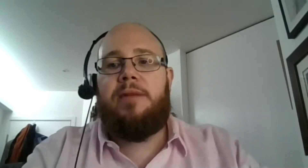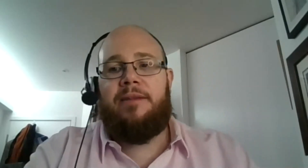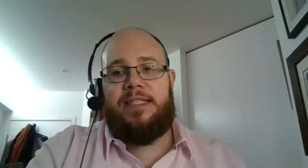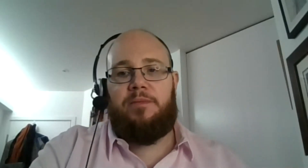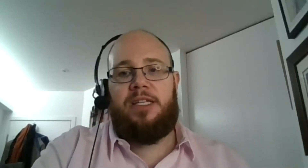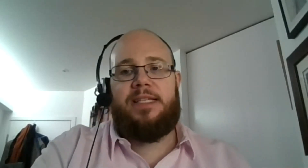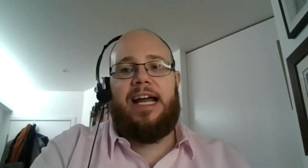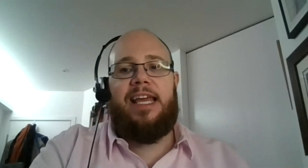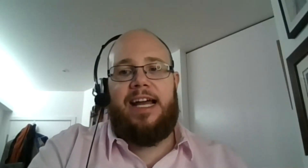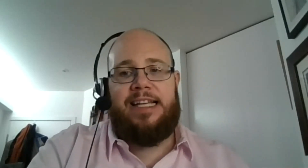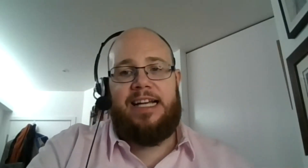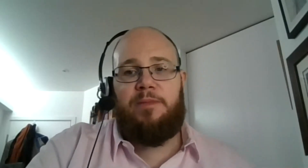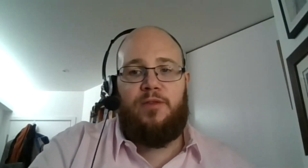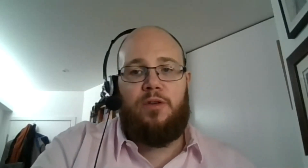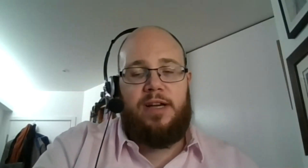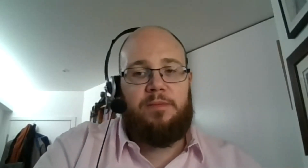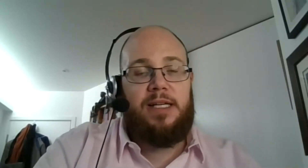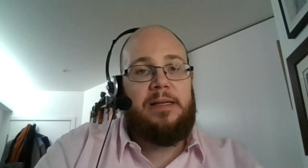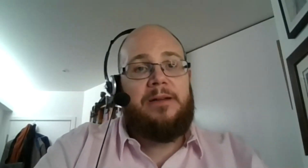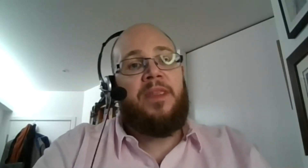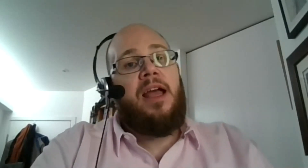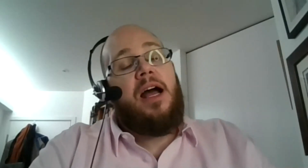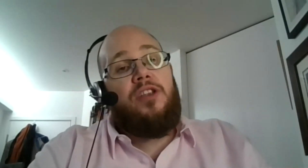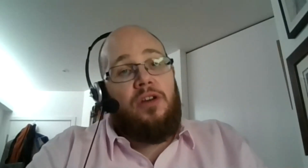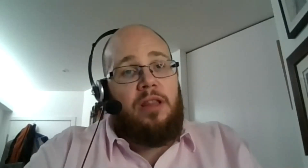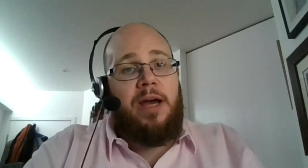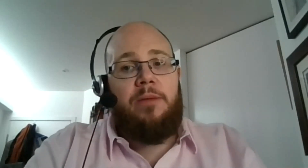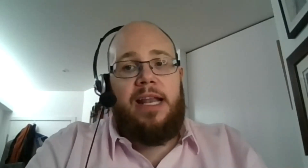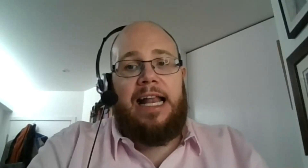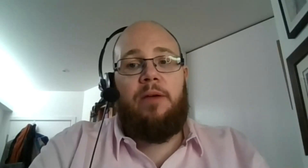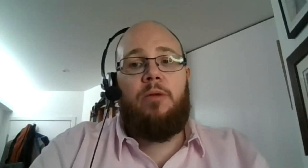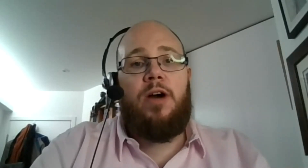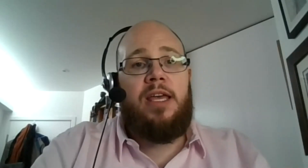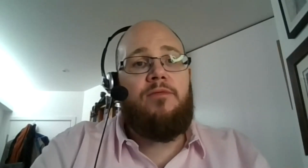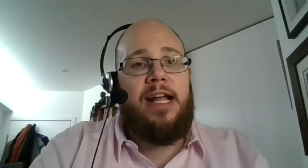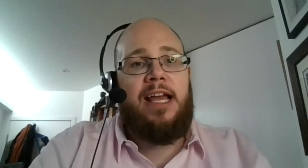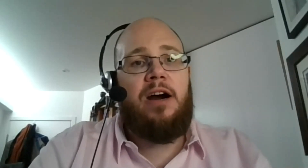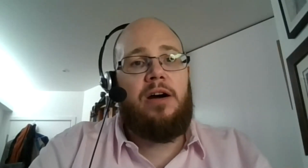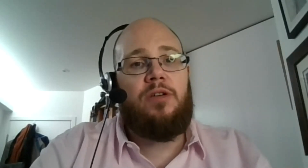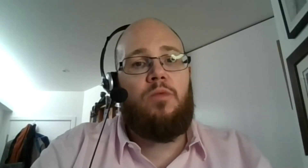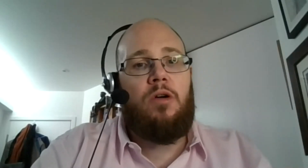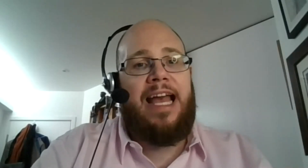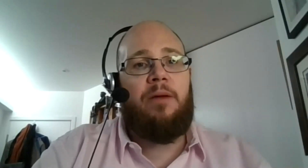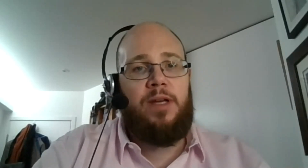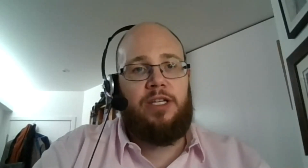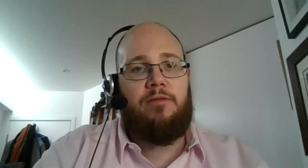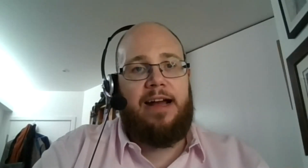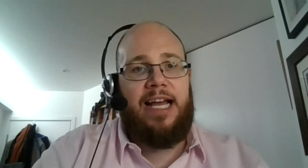have symptoms, can you get a test before Christmas? Not at the moment, Ali. We're working really hard on what can we do around